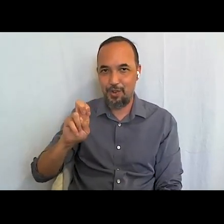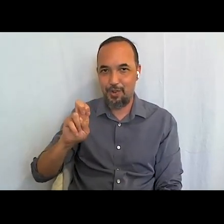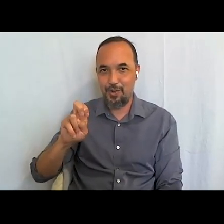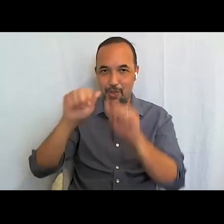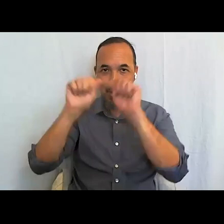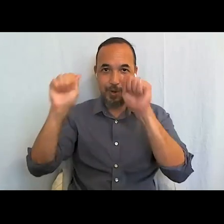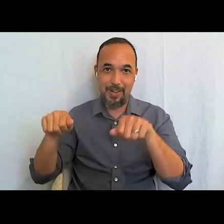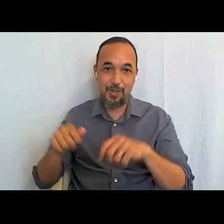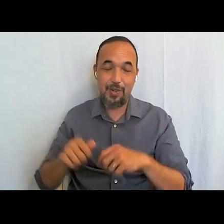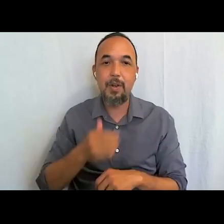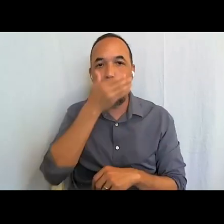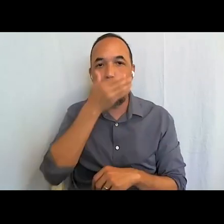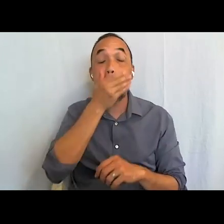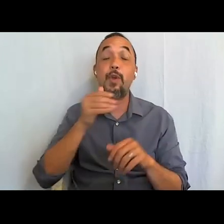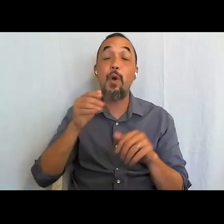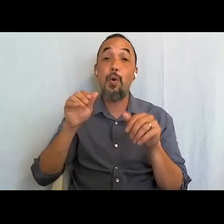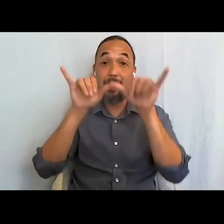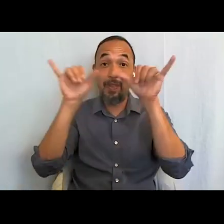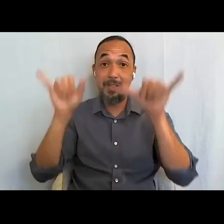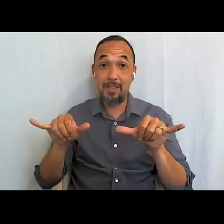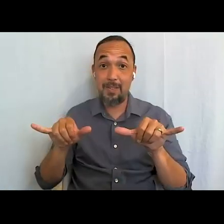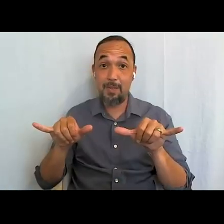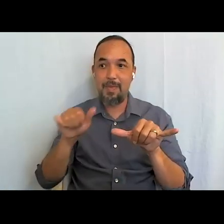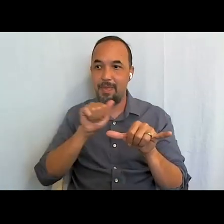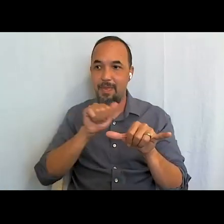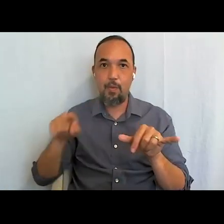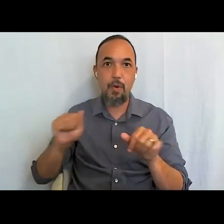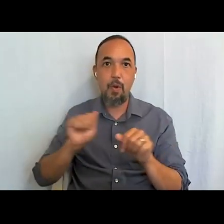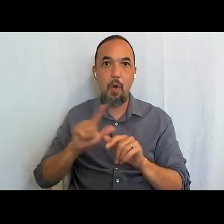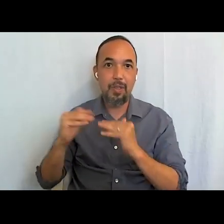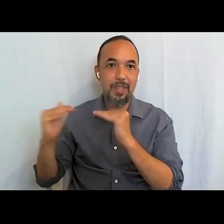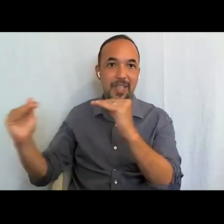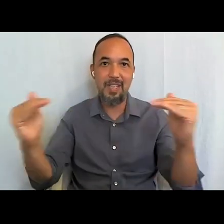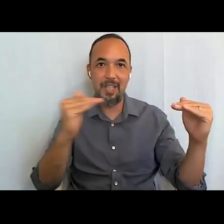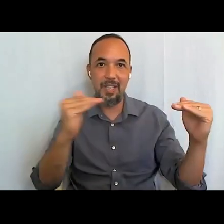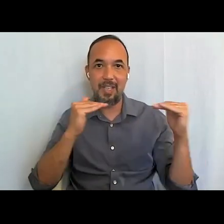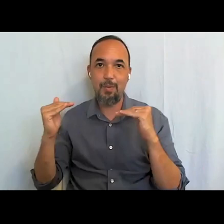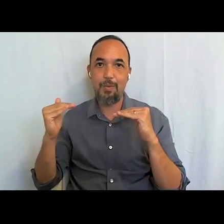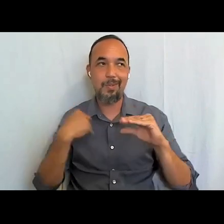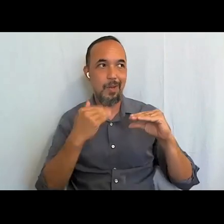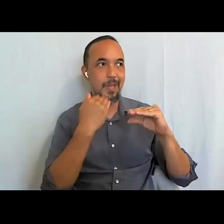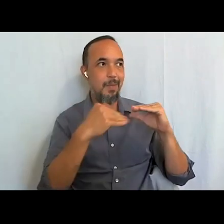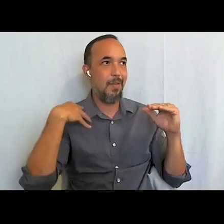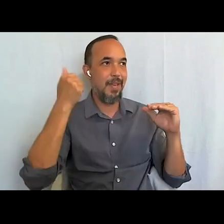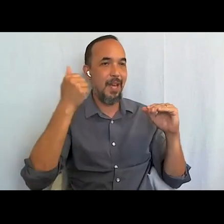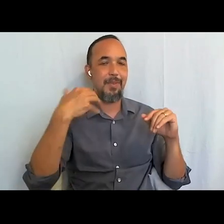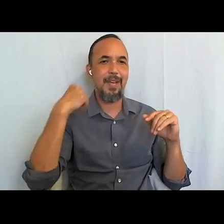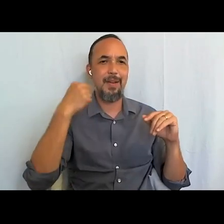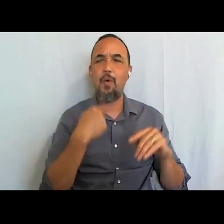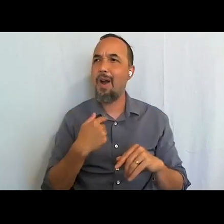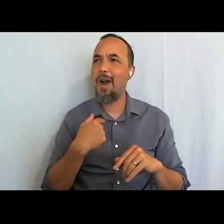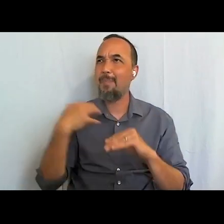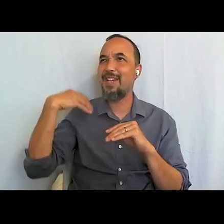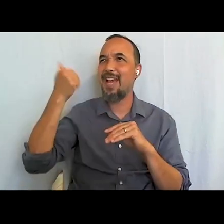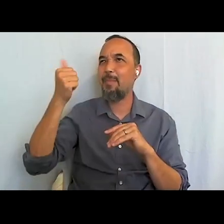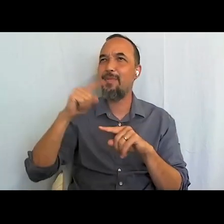socialized. Like they were all on an equal footing. So when I emailed the captain, they're like, yeah, I mean, I'm the captain, but I'm not really the captain. And I was like, what is that? How does that